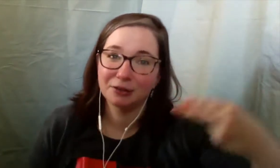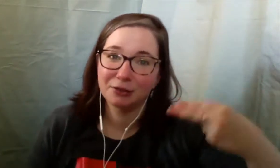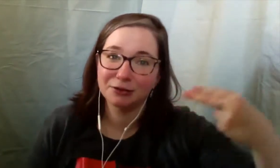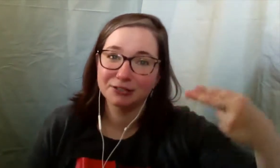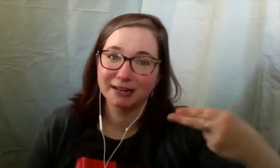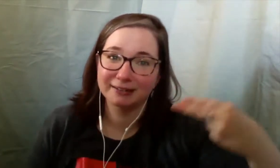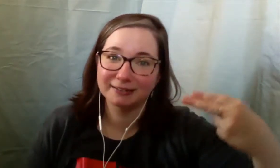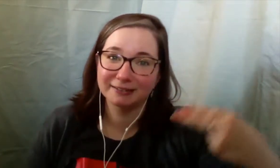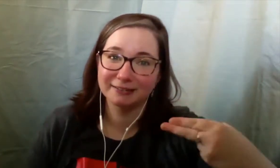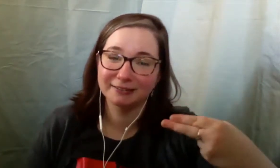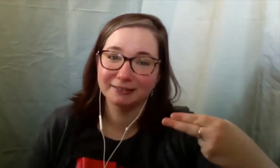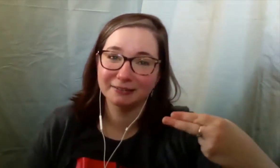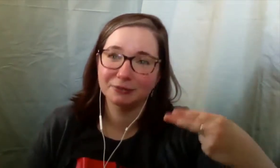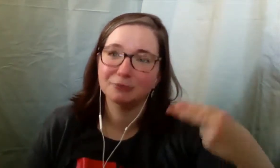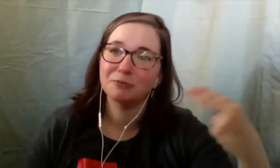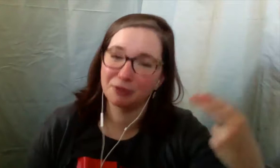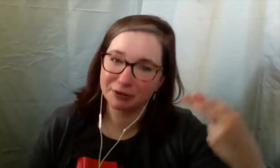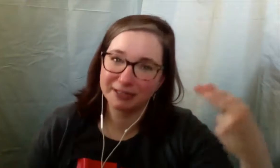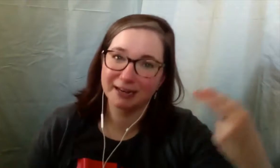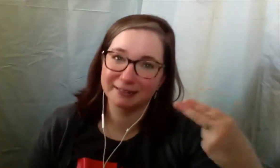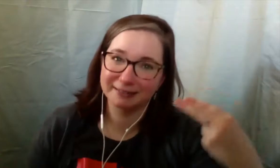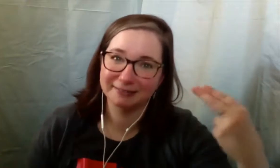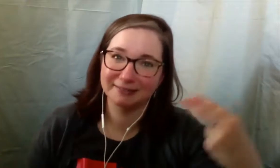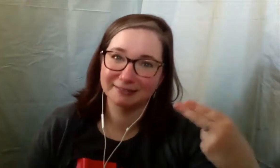Thursday, Thursday.